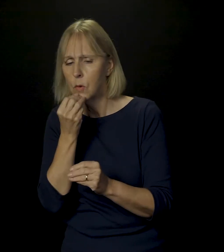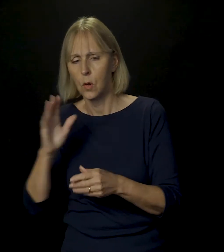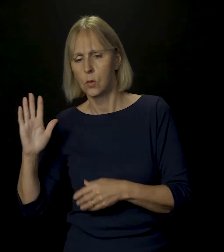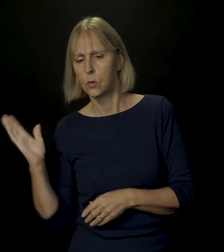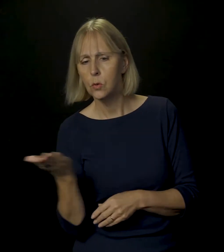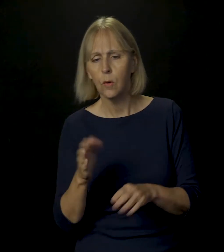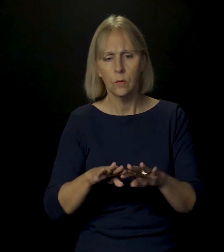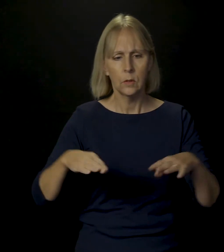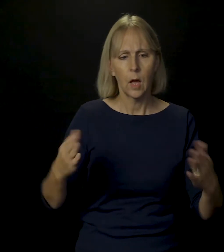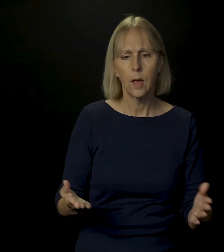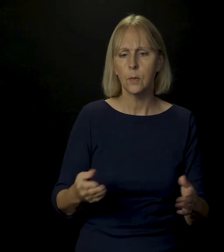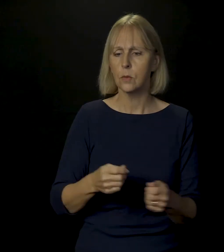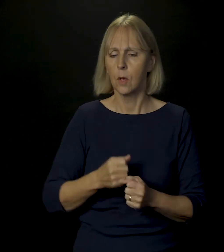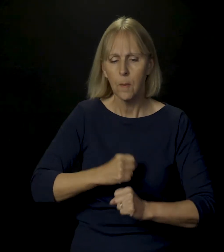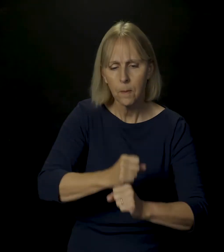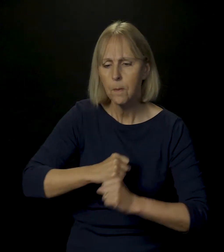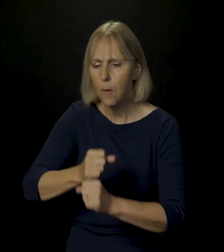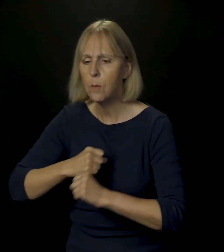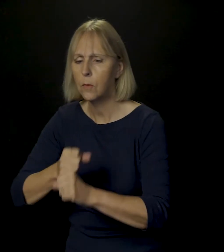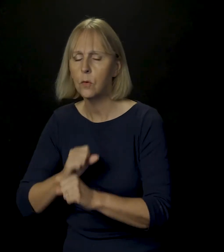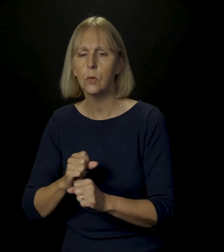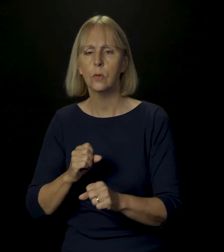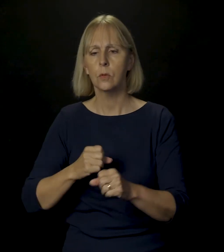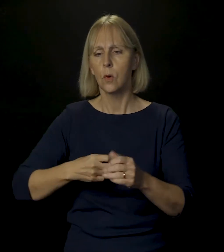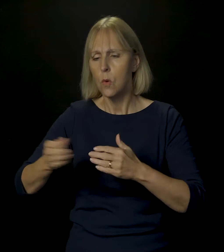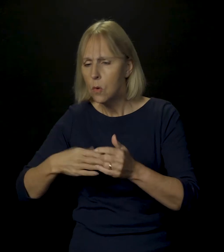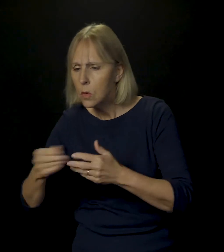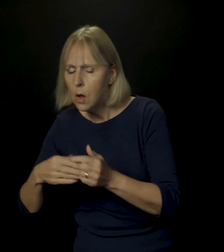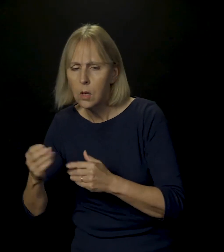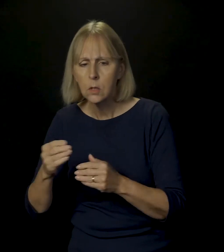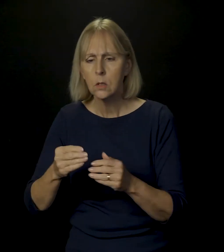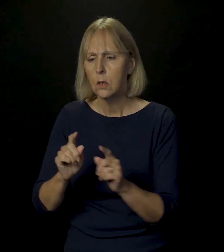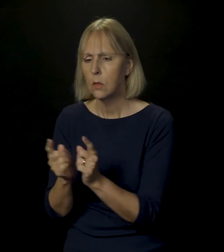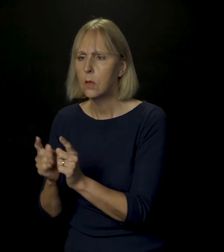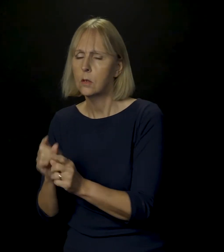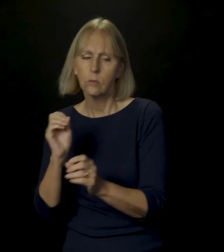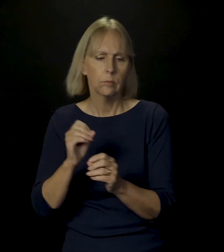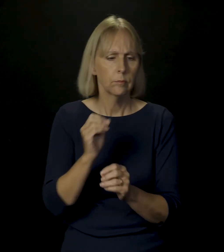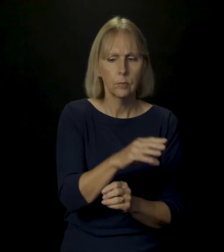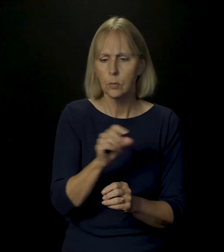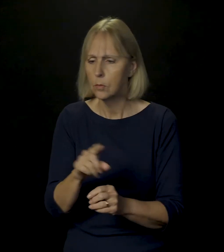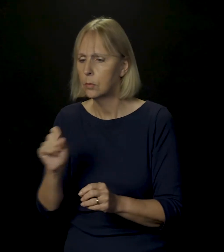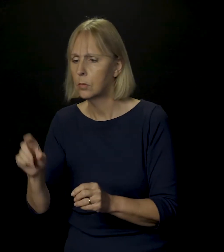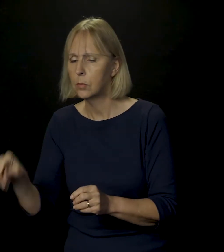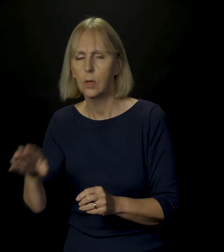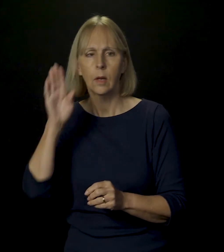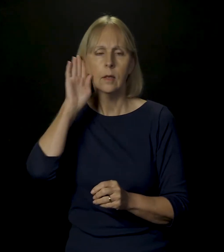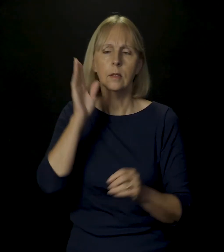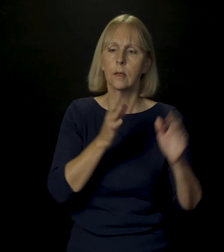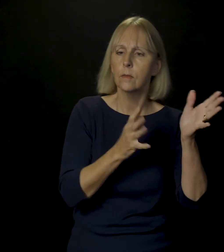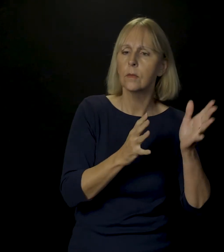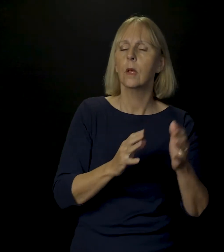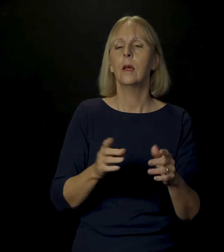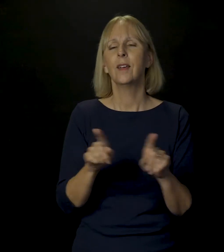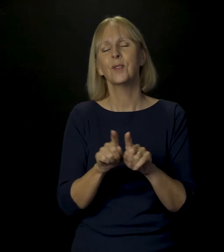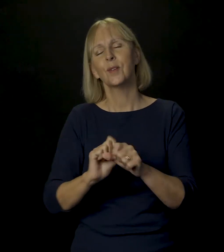boxes Sort produce Mop floors They spend time With participants They listen Then there's All the COVID Things of the Hand